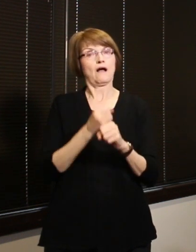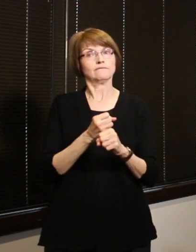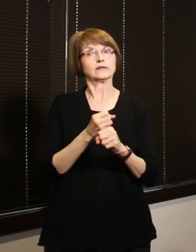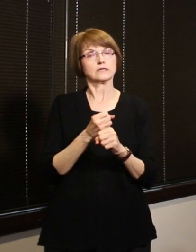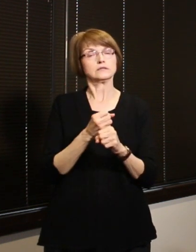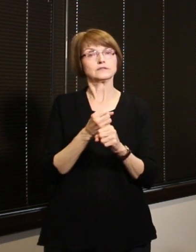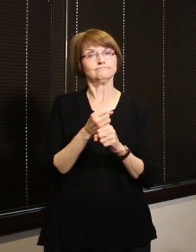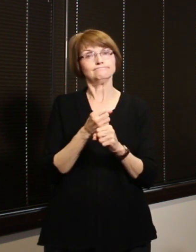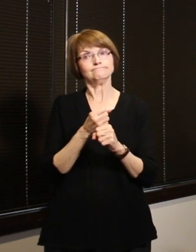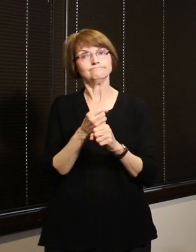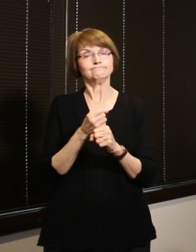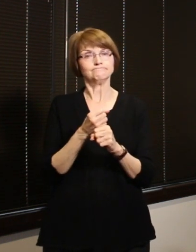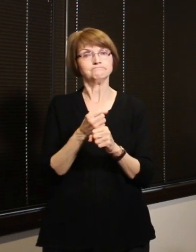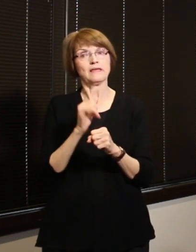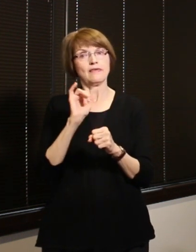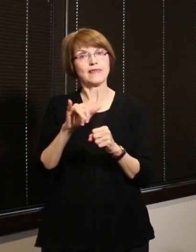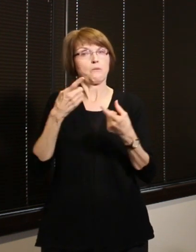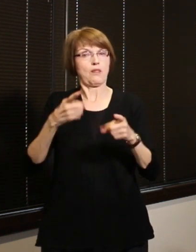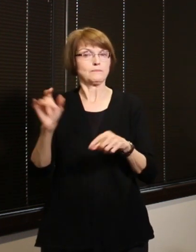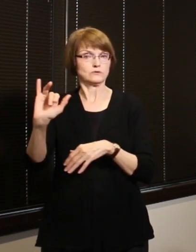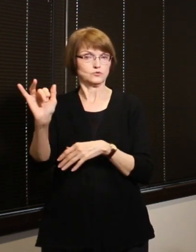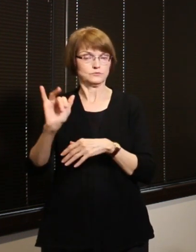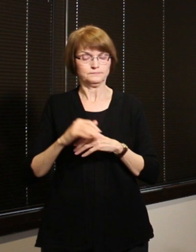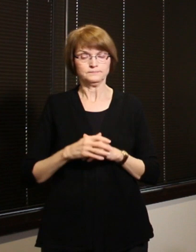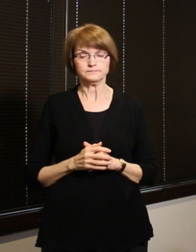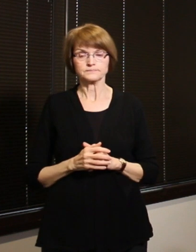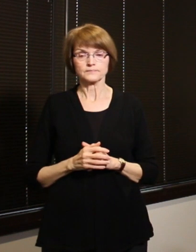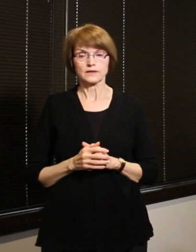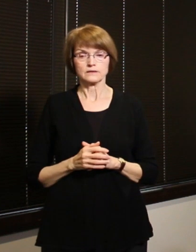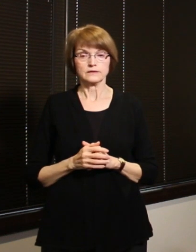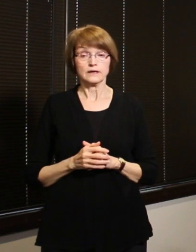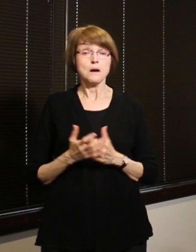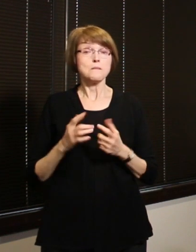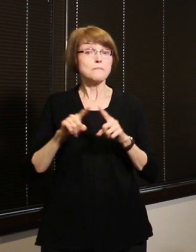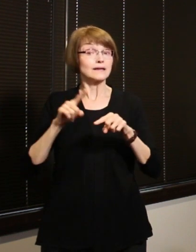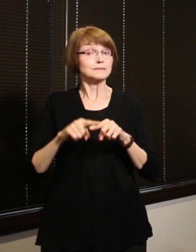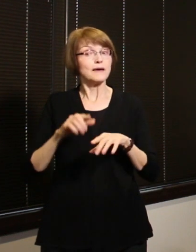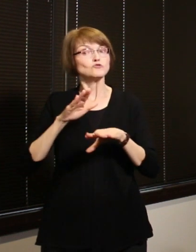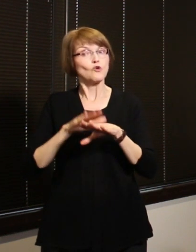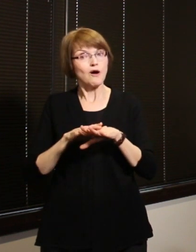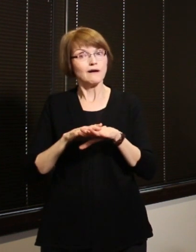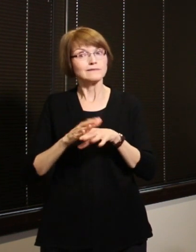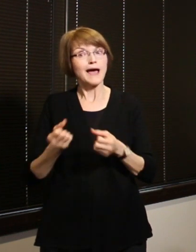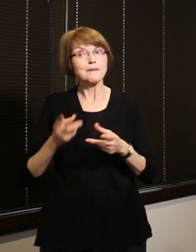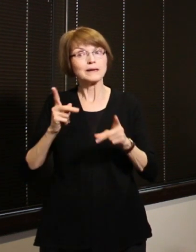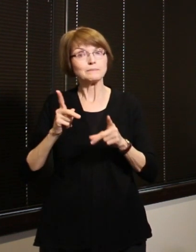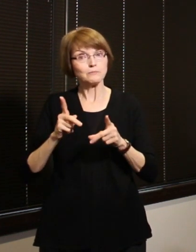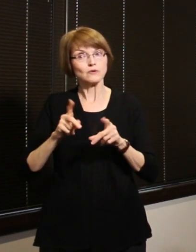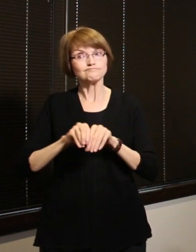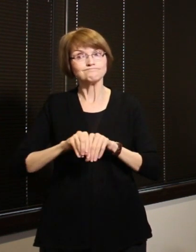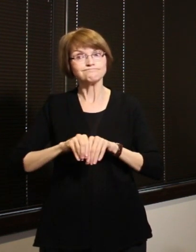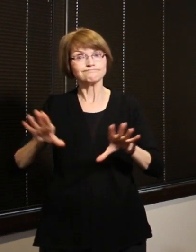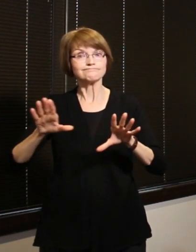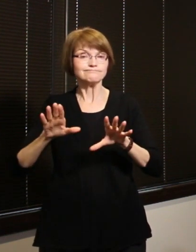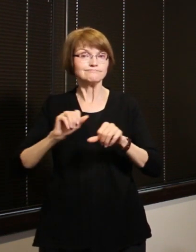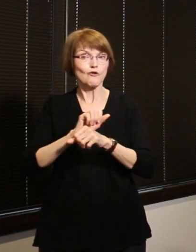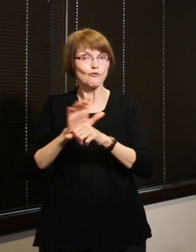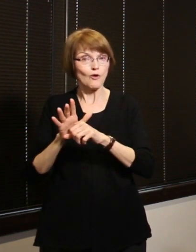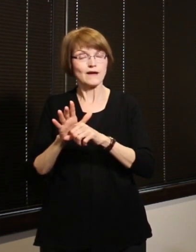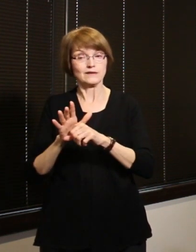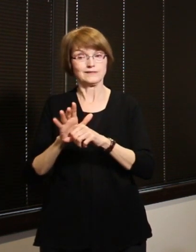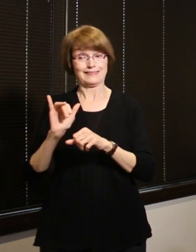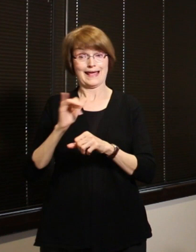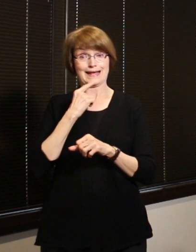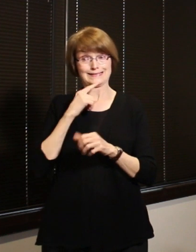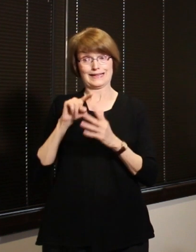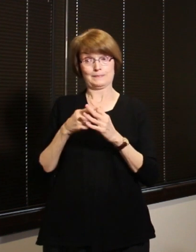likely be true as well. Now, all of that depends, though, on the transmission rate, and so we have to do all those things that I said at the